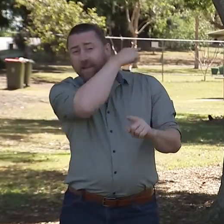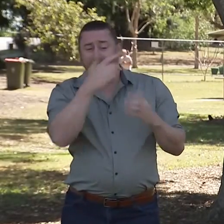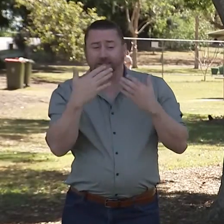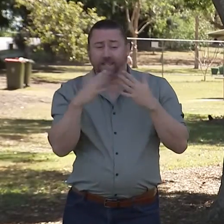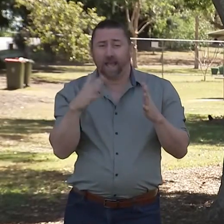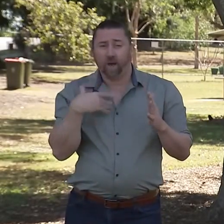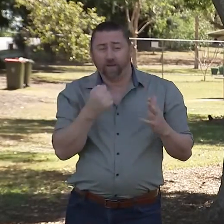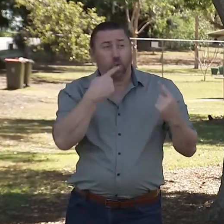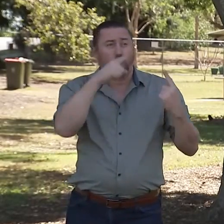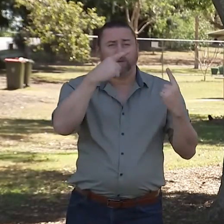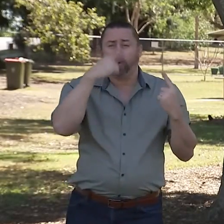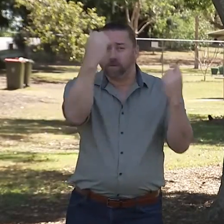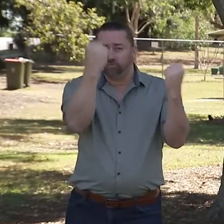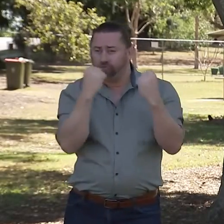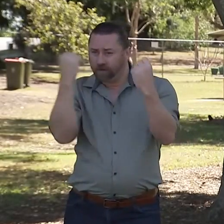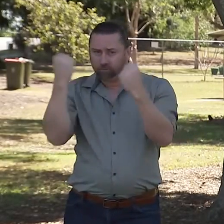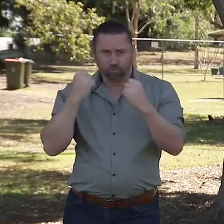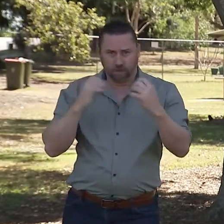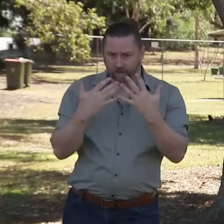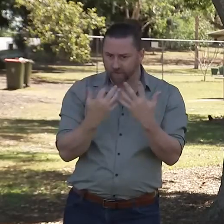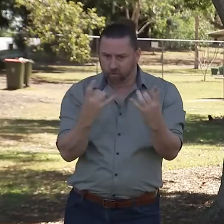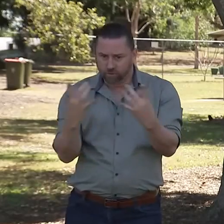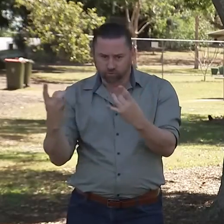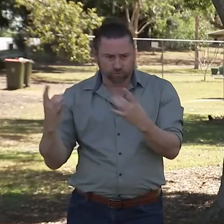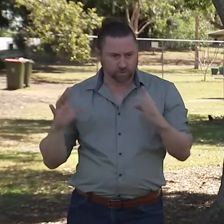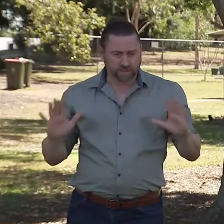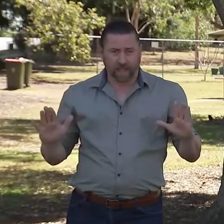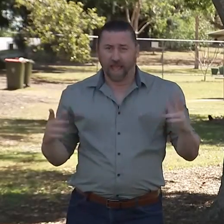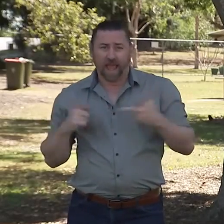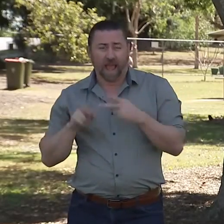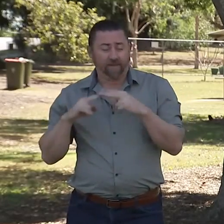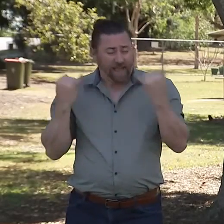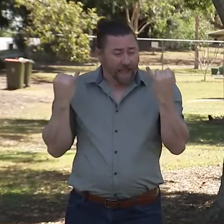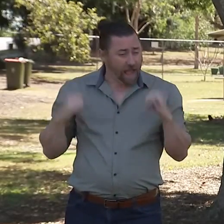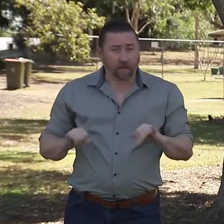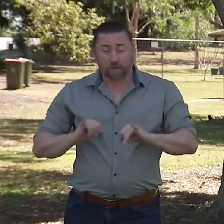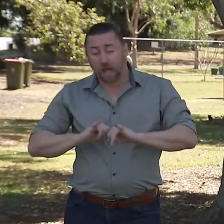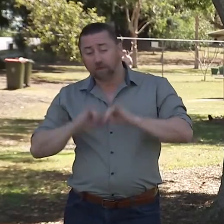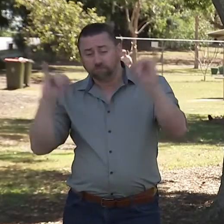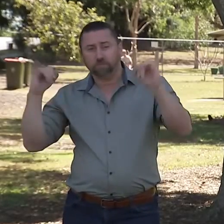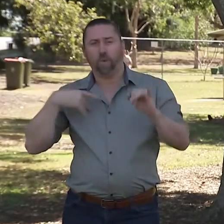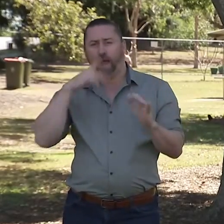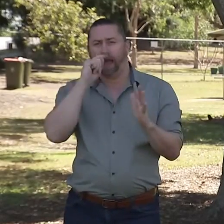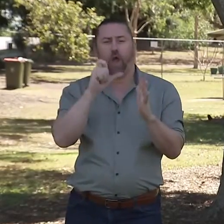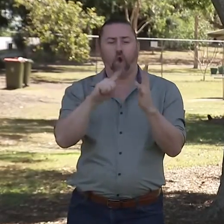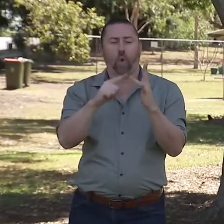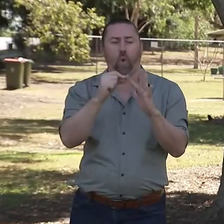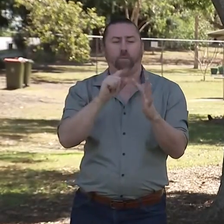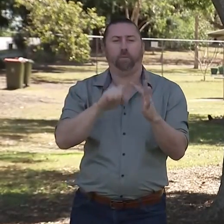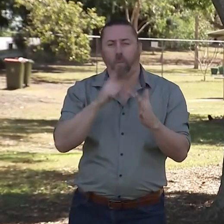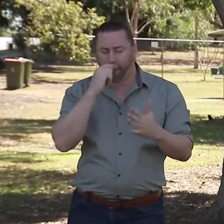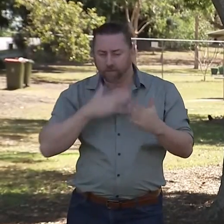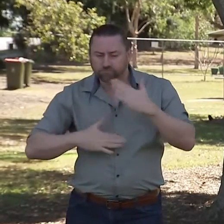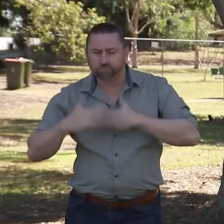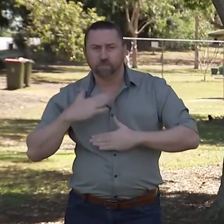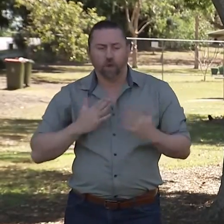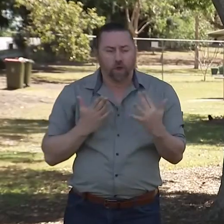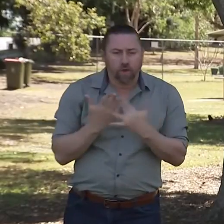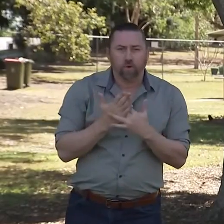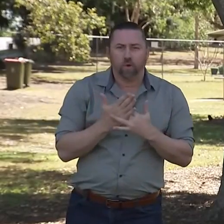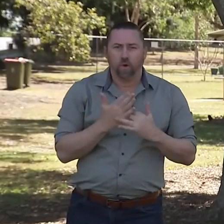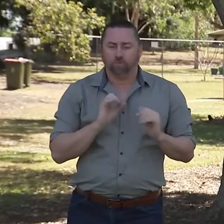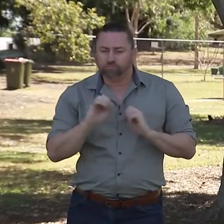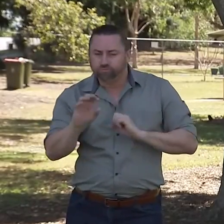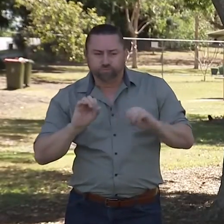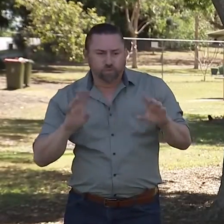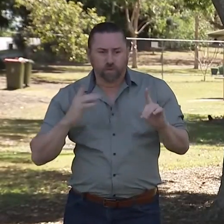pandemic. So I think everyone should understand that these are very, very difficult times, and this